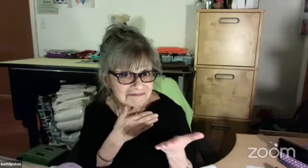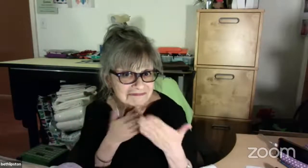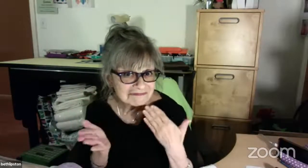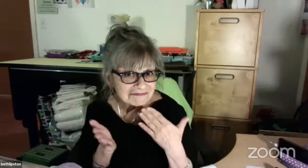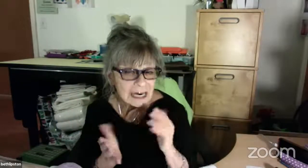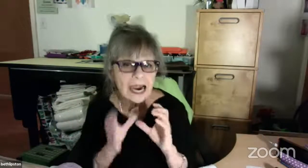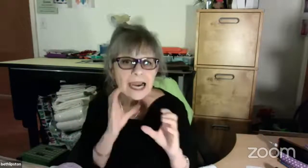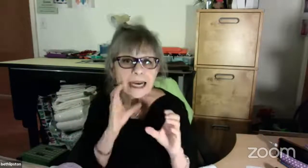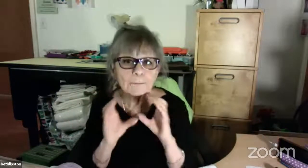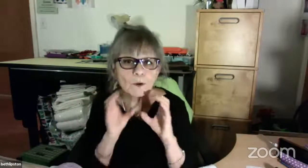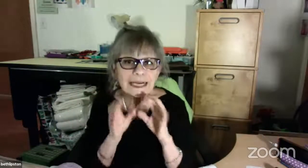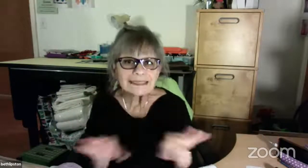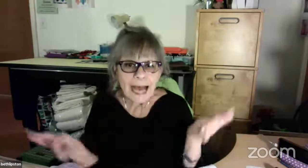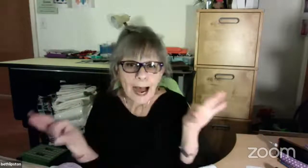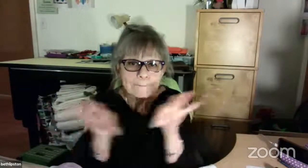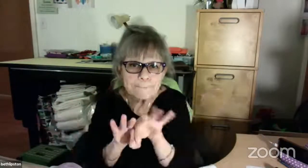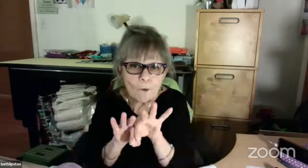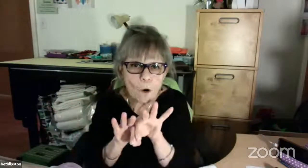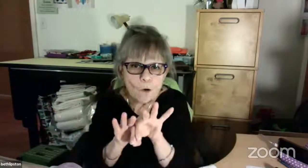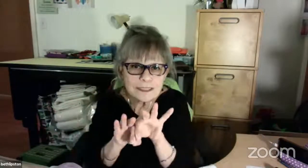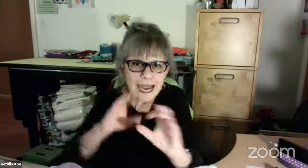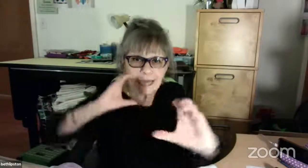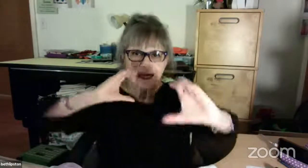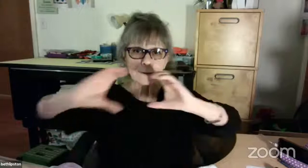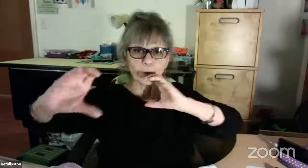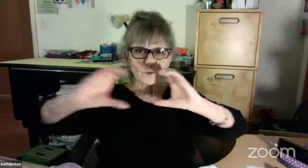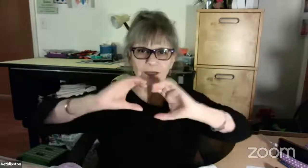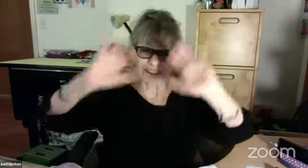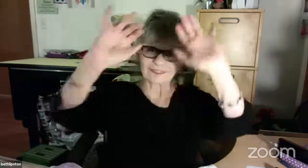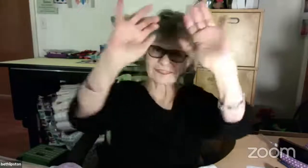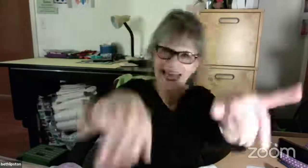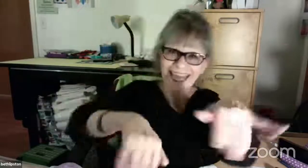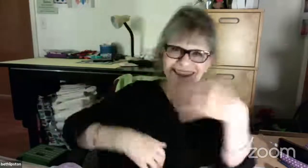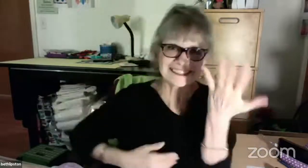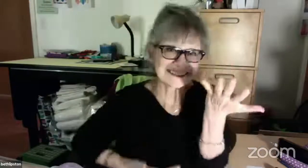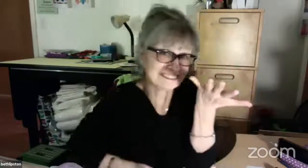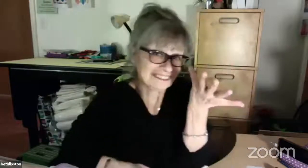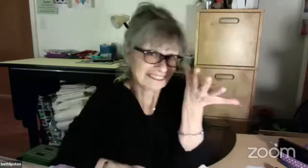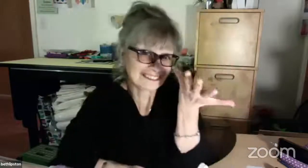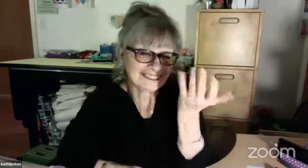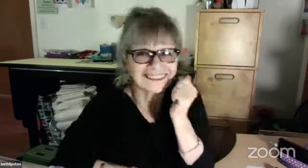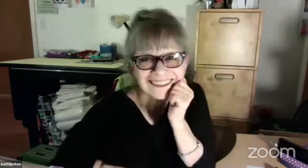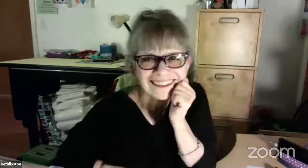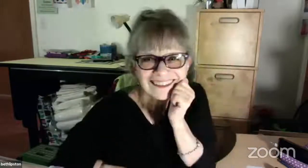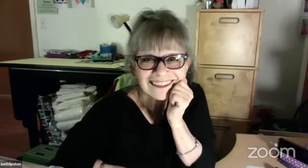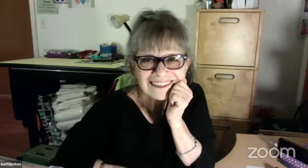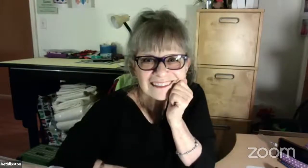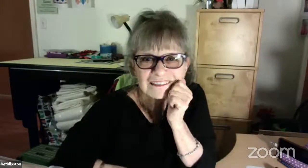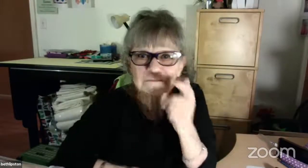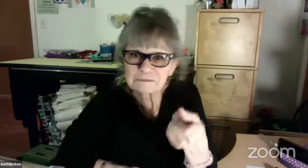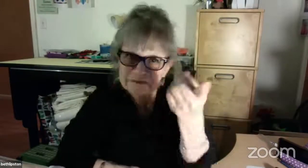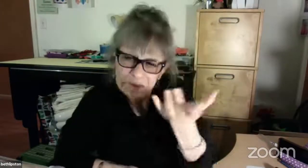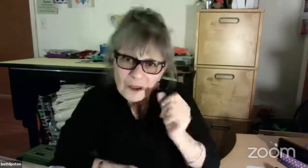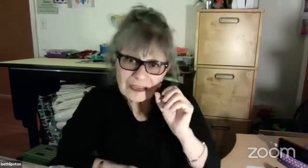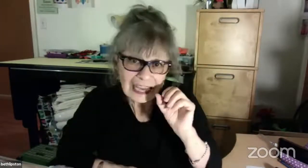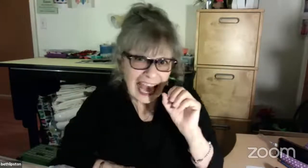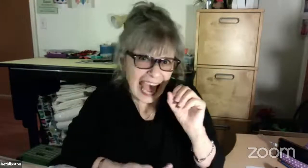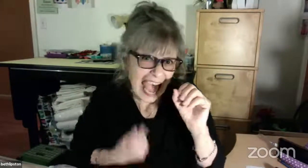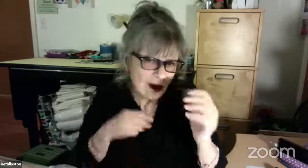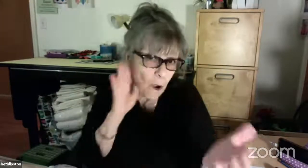than I did. And it doesn't matter because as long as we have communication, that's what's key. It doesn't matter if the communication is the